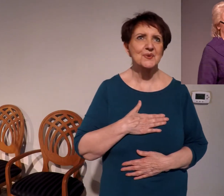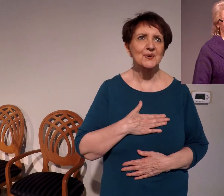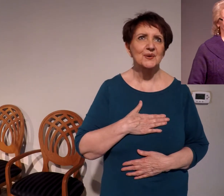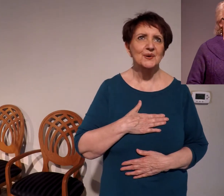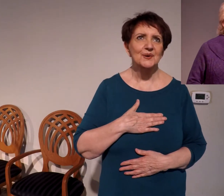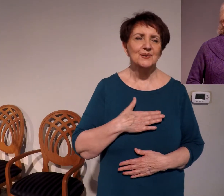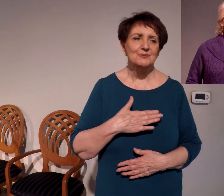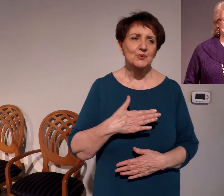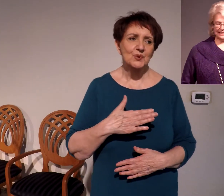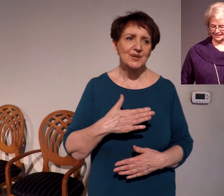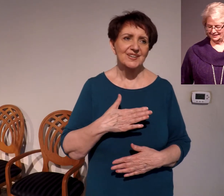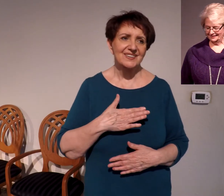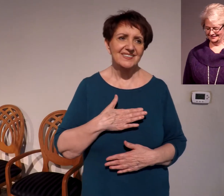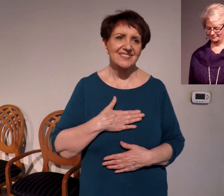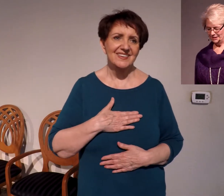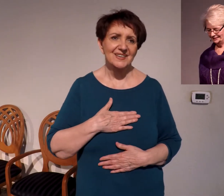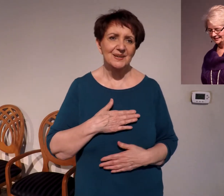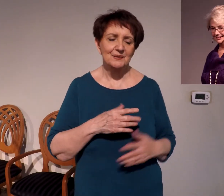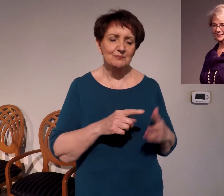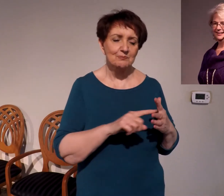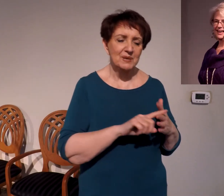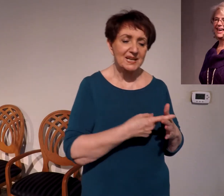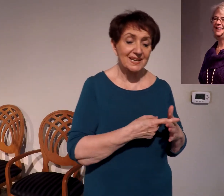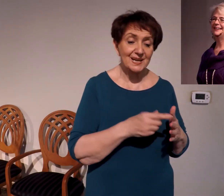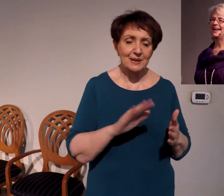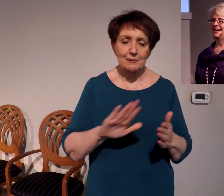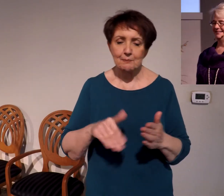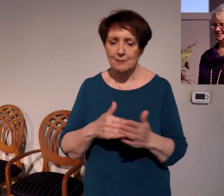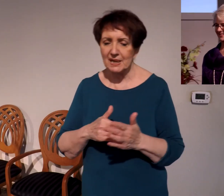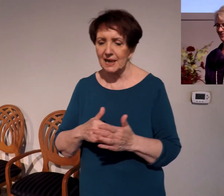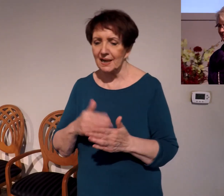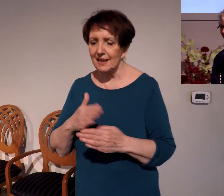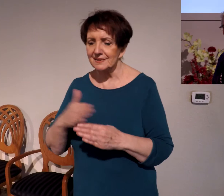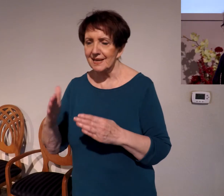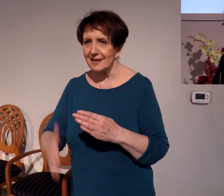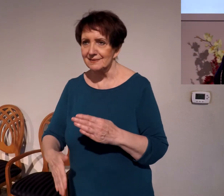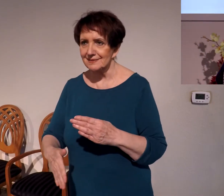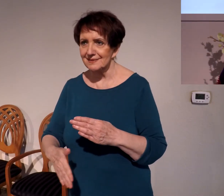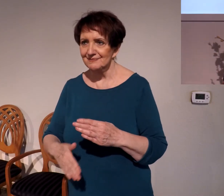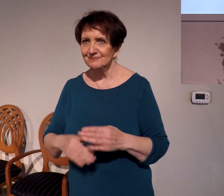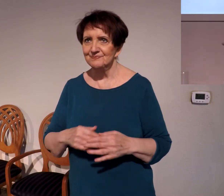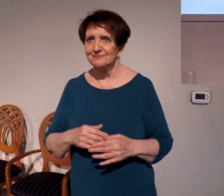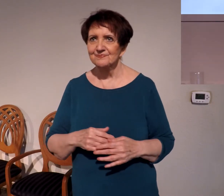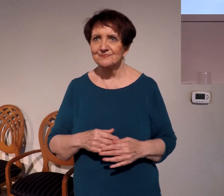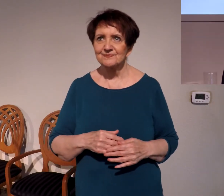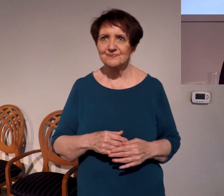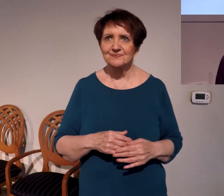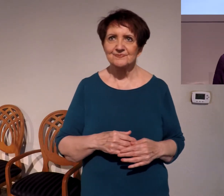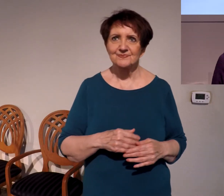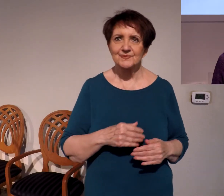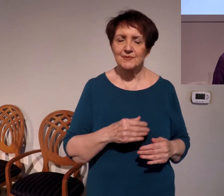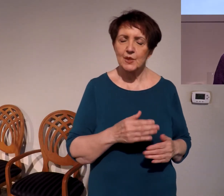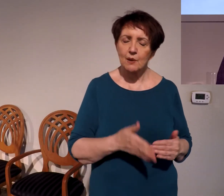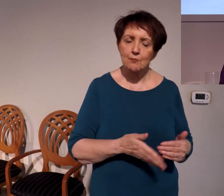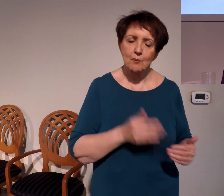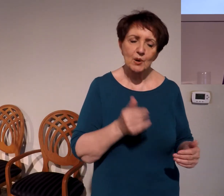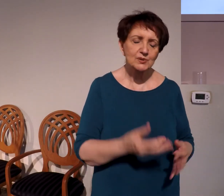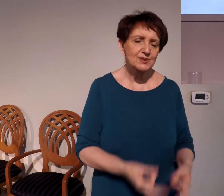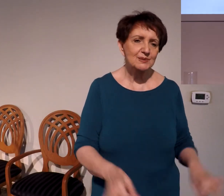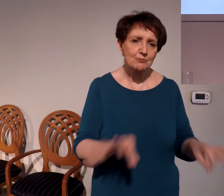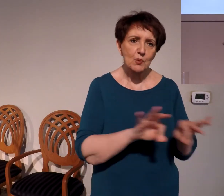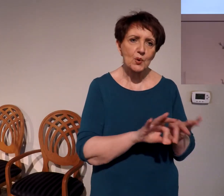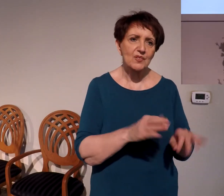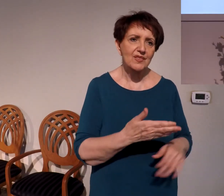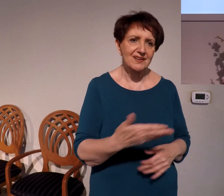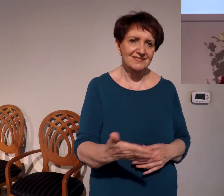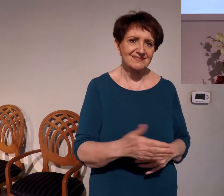Breathe. Beginning, middle, and end. The single most important thing that we